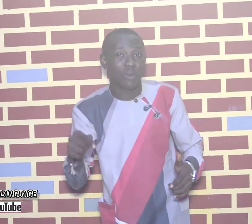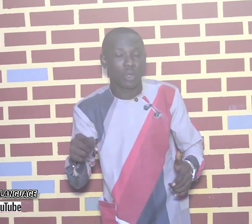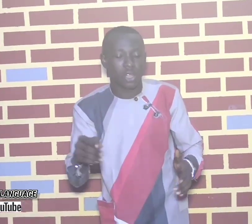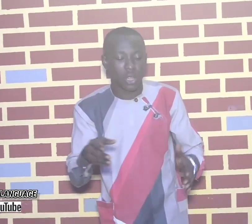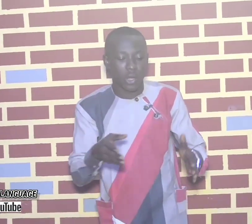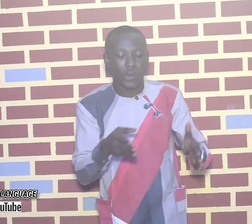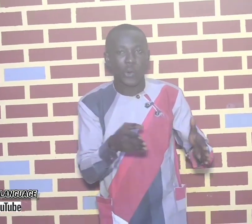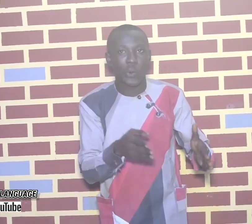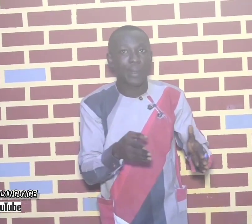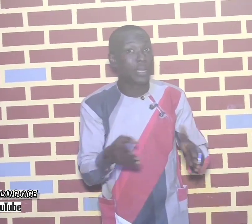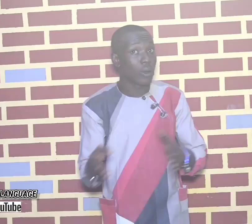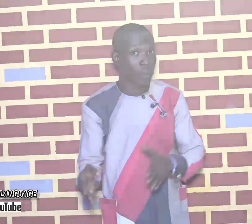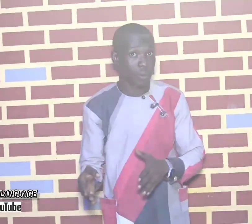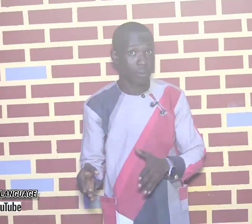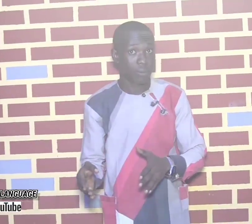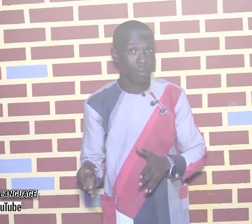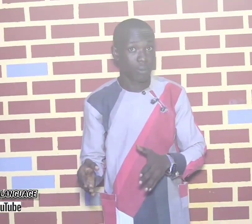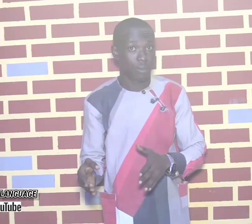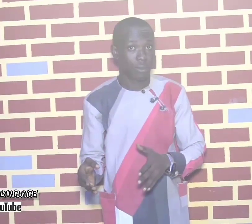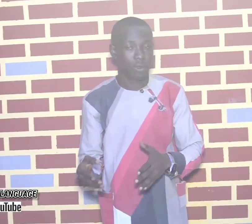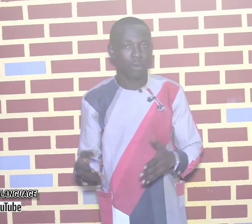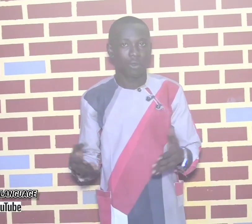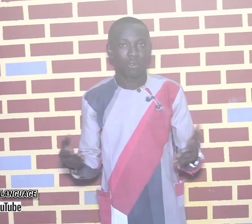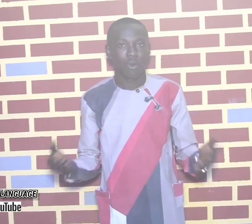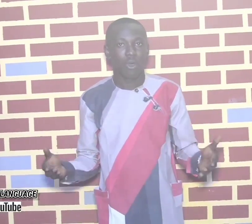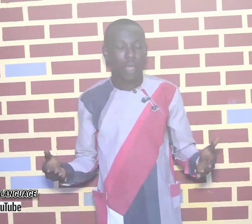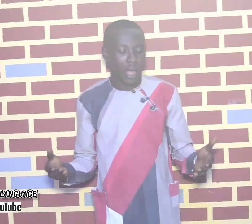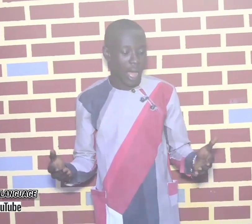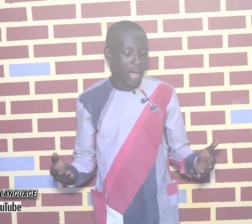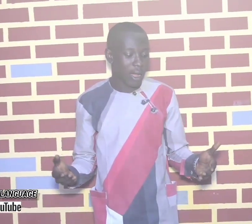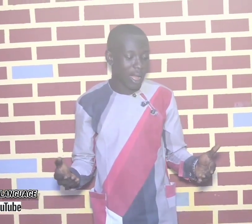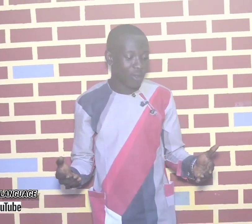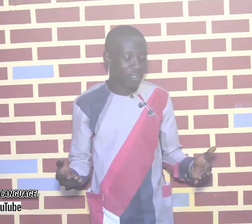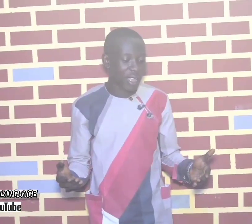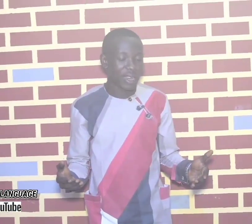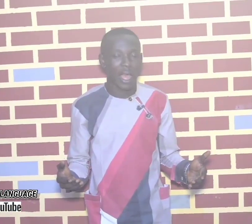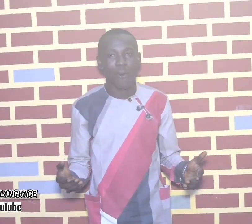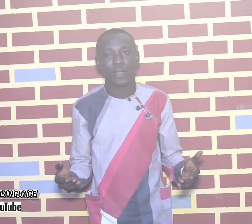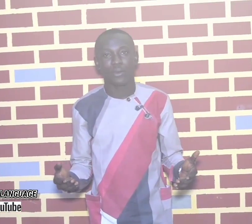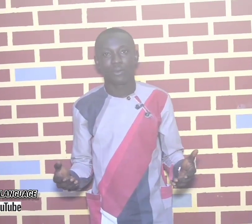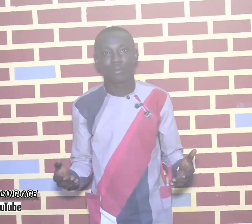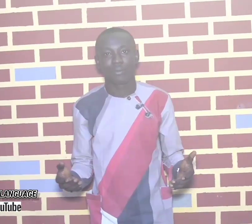Language, obey the law. So, how can you sign how are you?